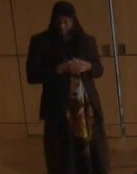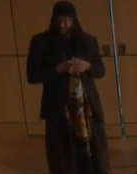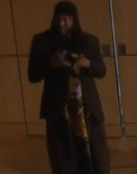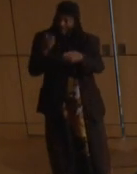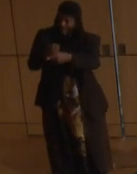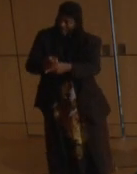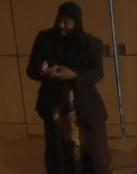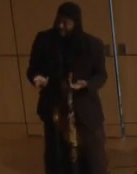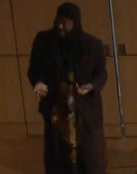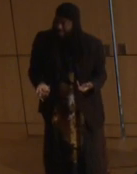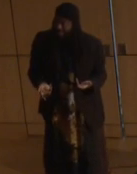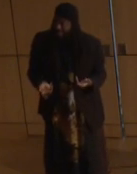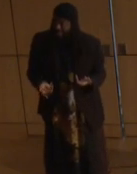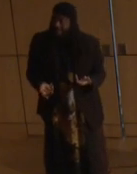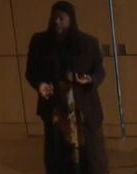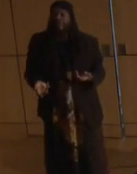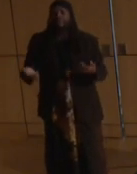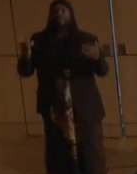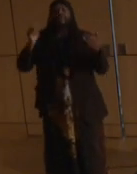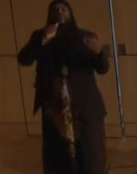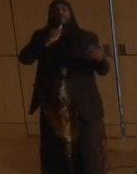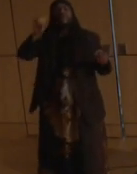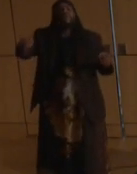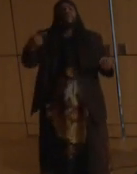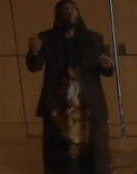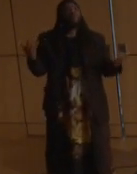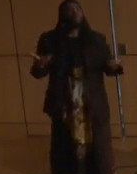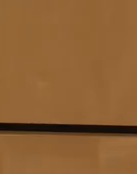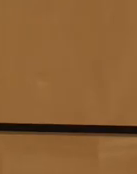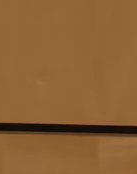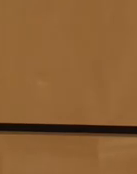Right? And we not only